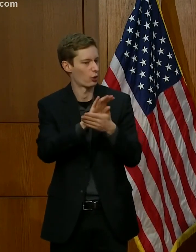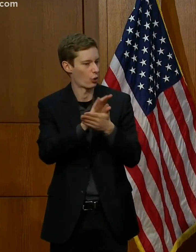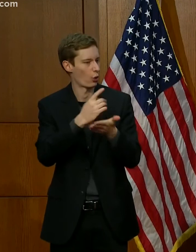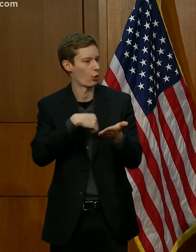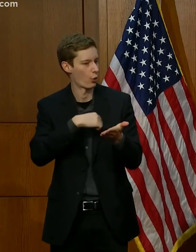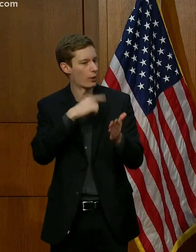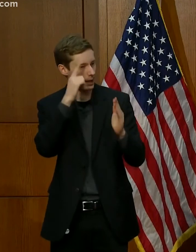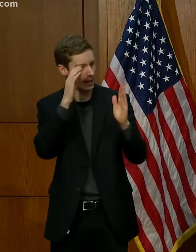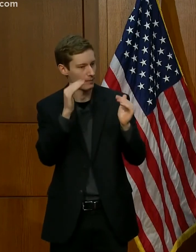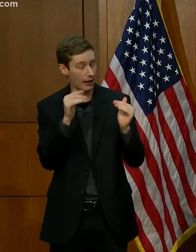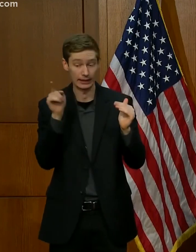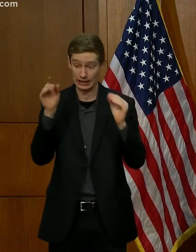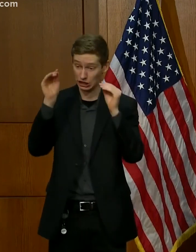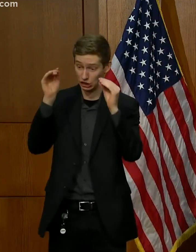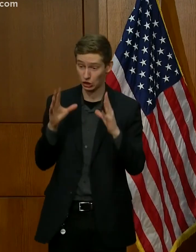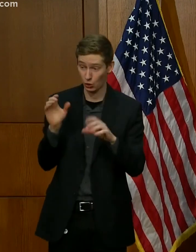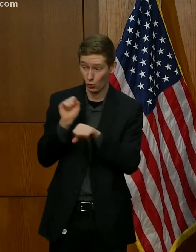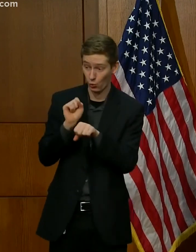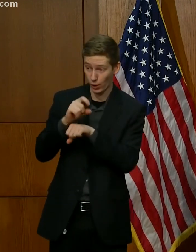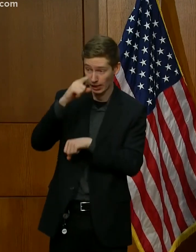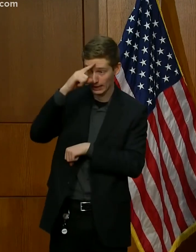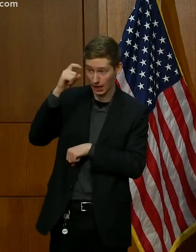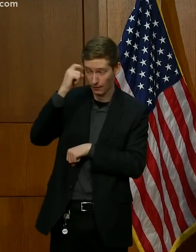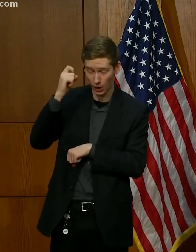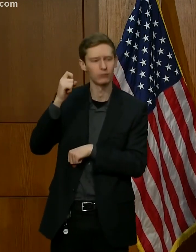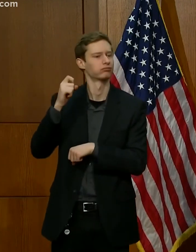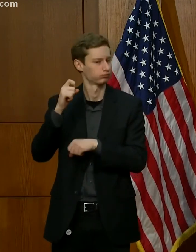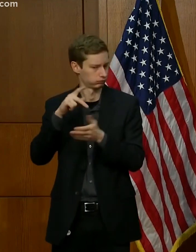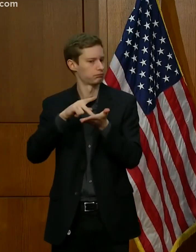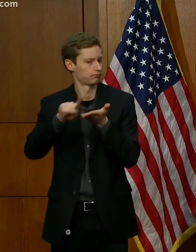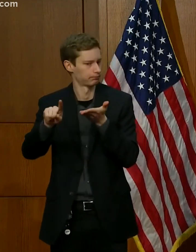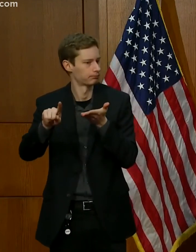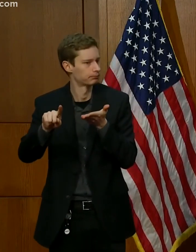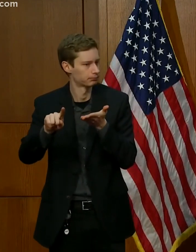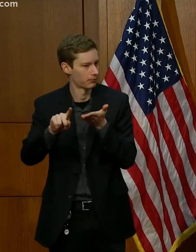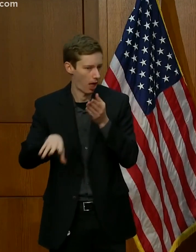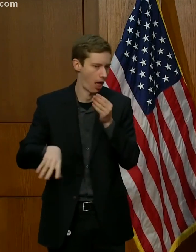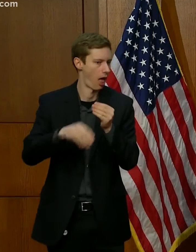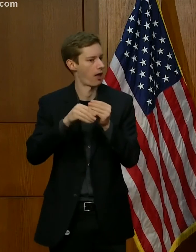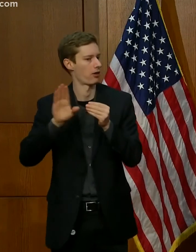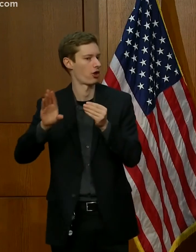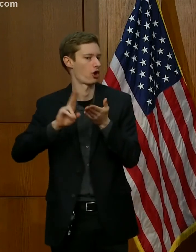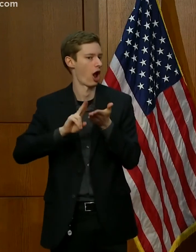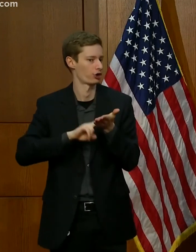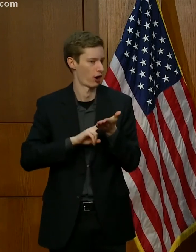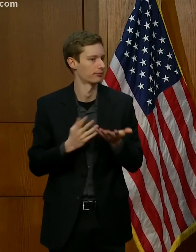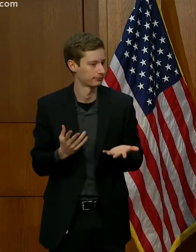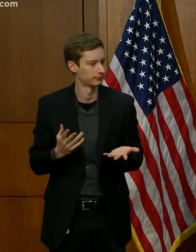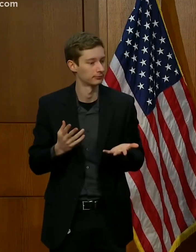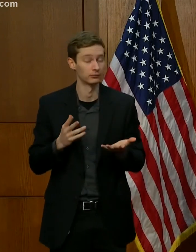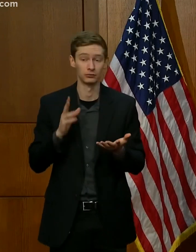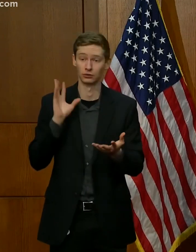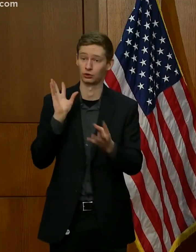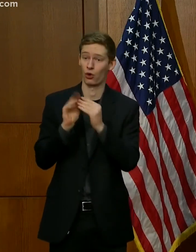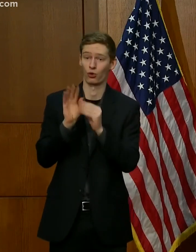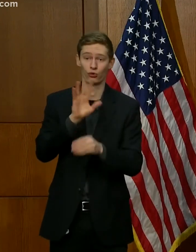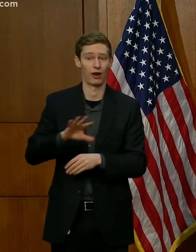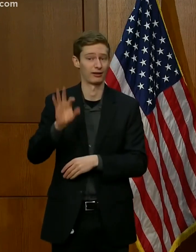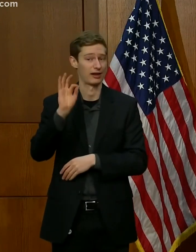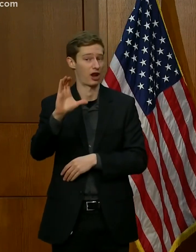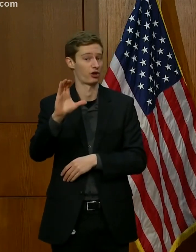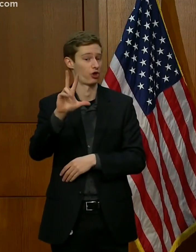additional time over and above their contract. The Governor has mentioned several times the latest round of CARES money. In total, that was around